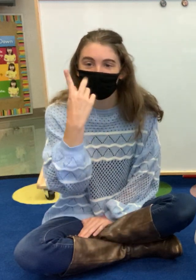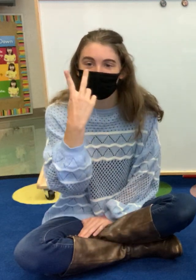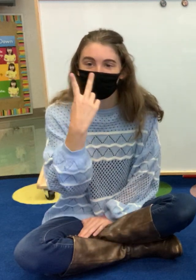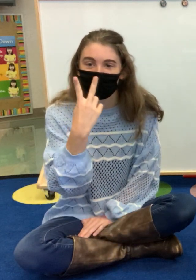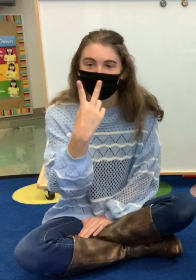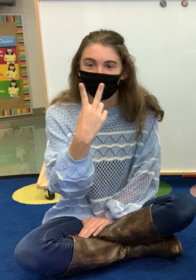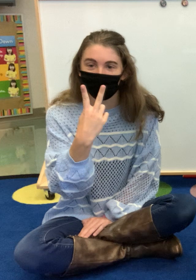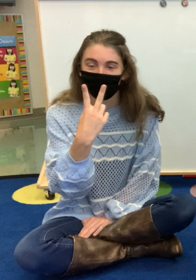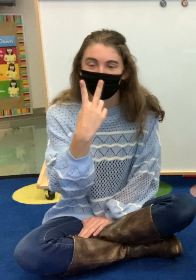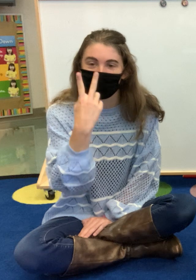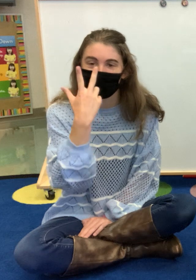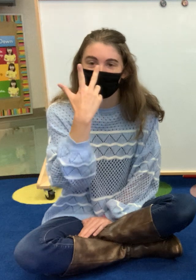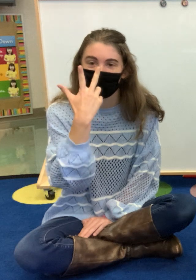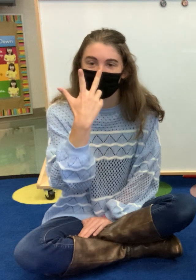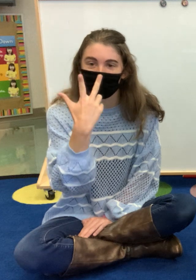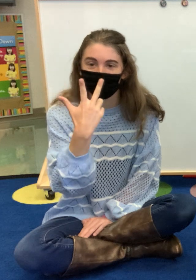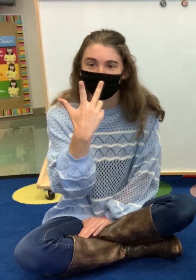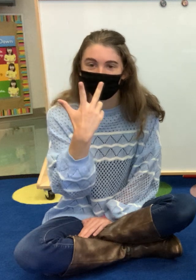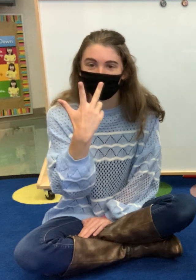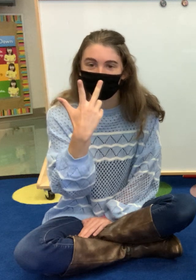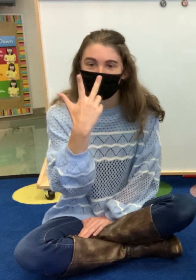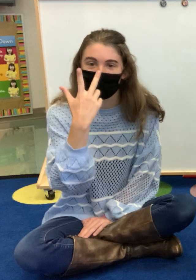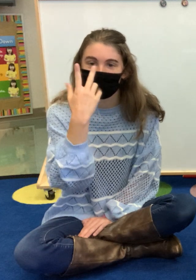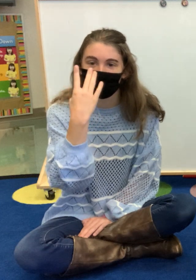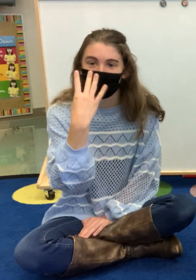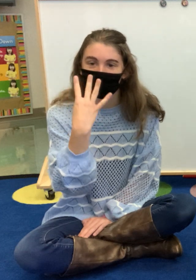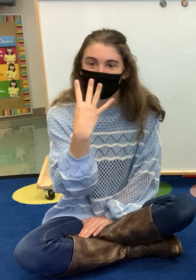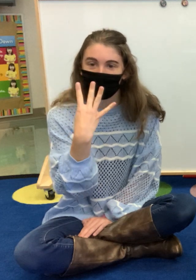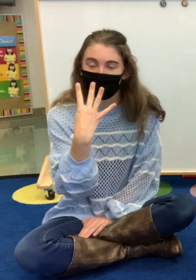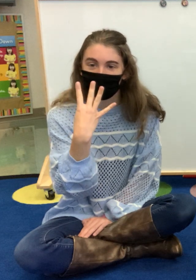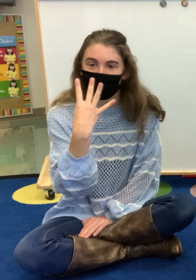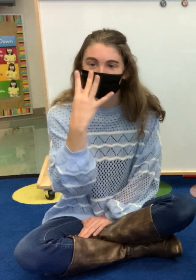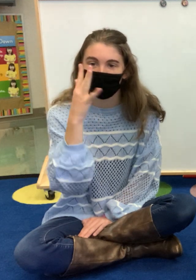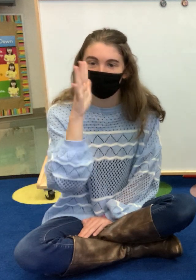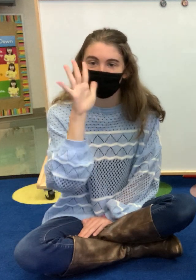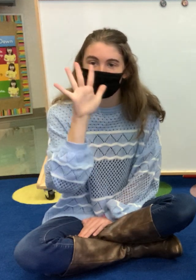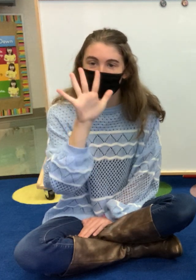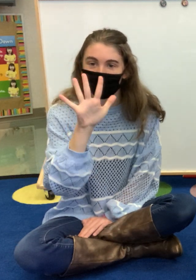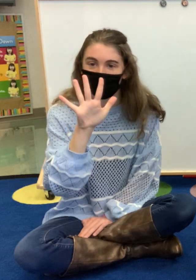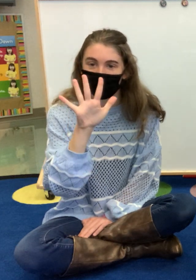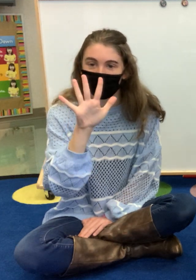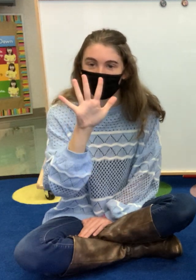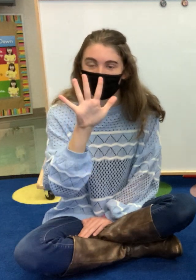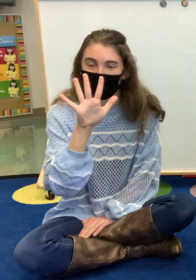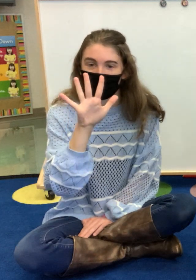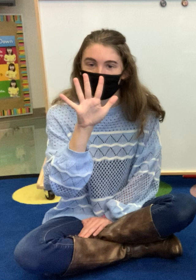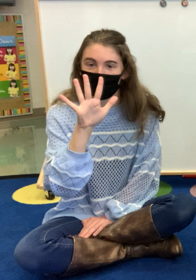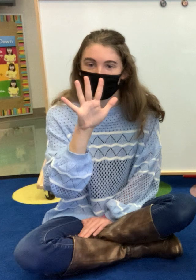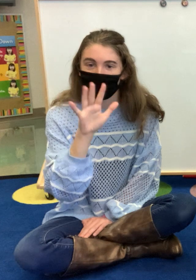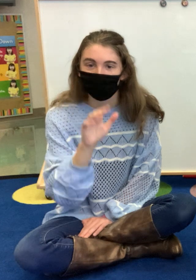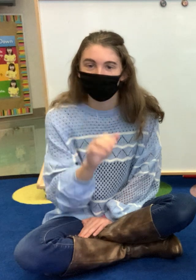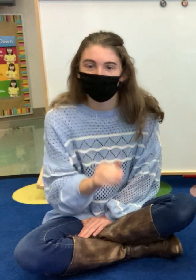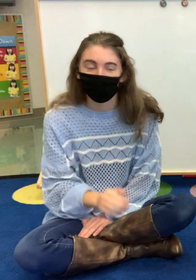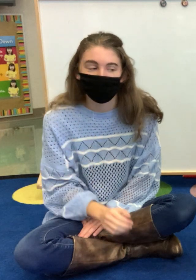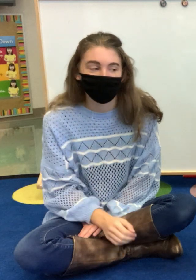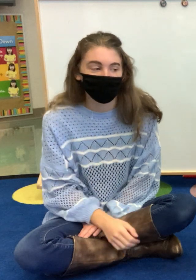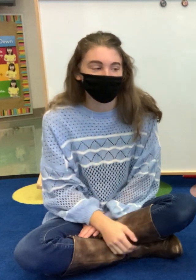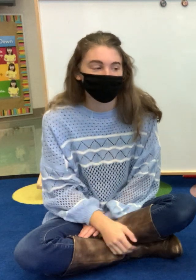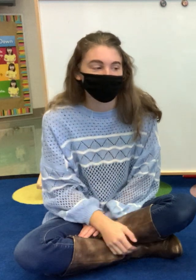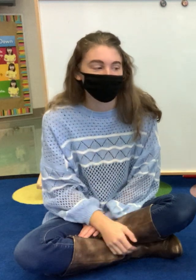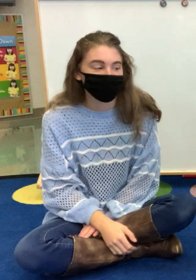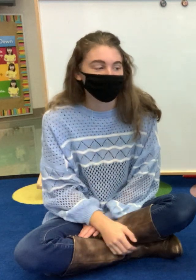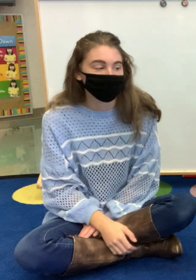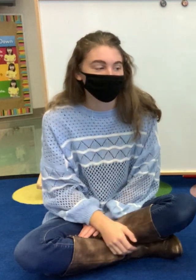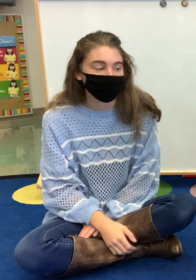One, two, three, four, five. Good counting.